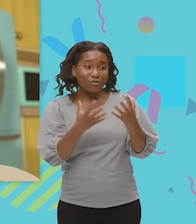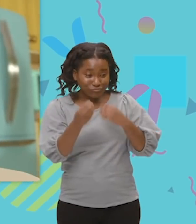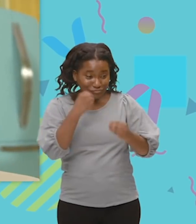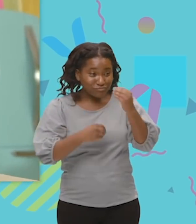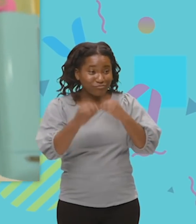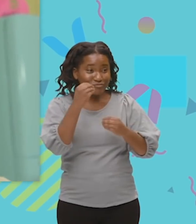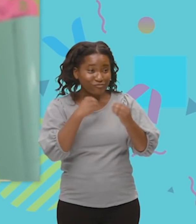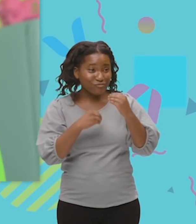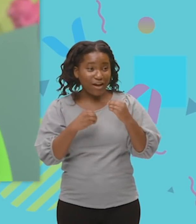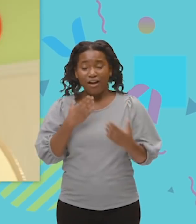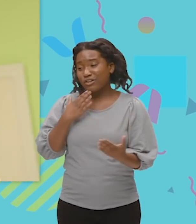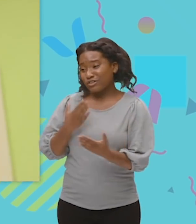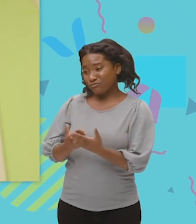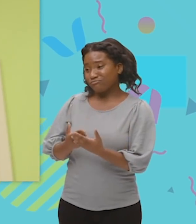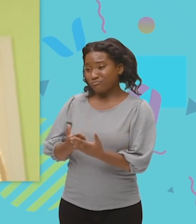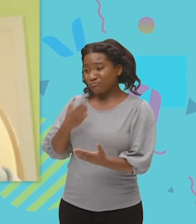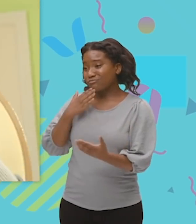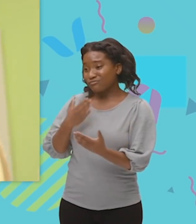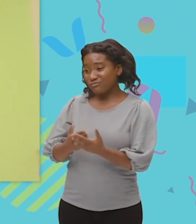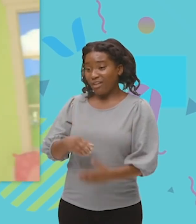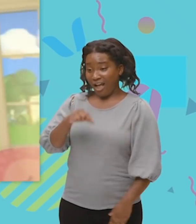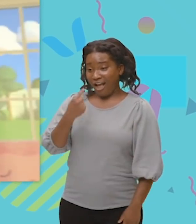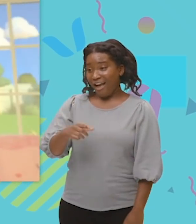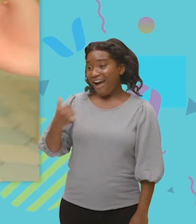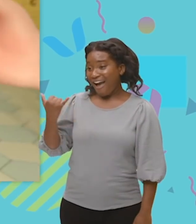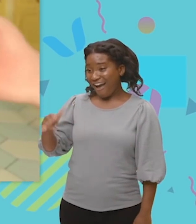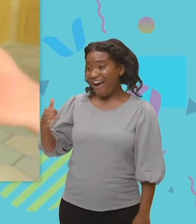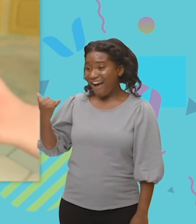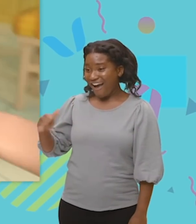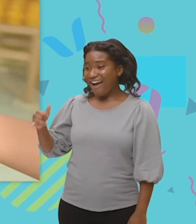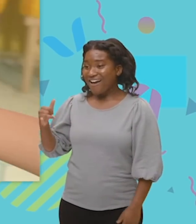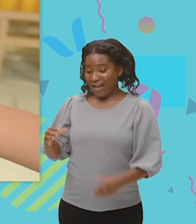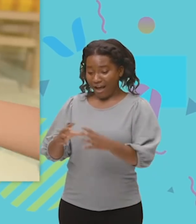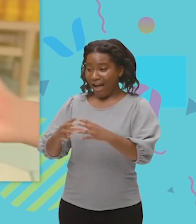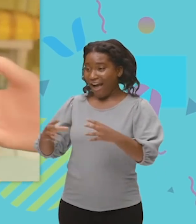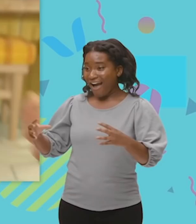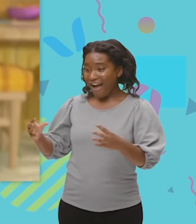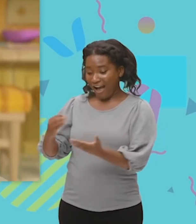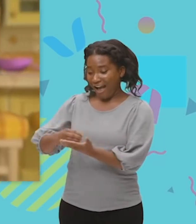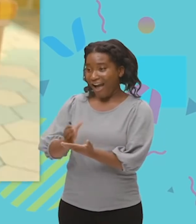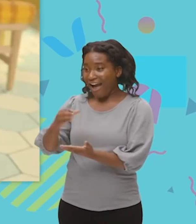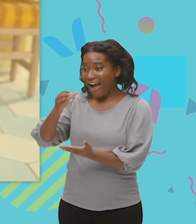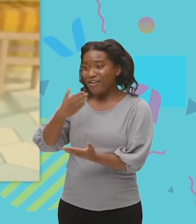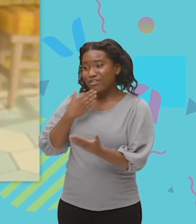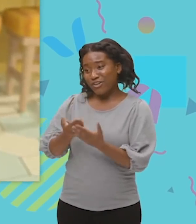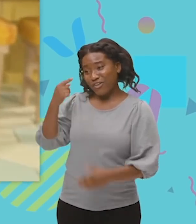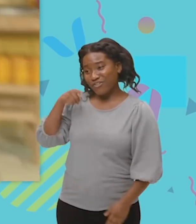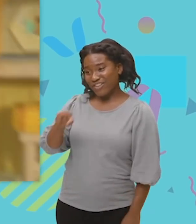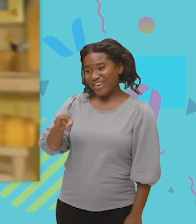the squash. Good, good, squash is good for you. Yay, yay,